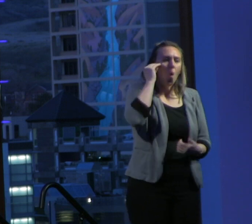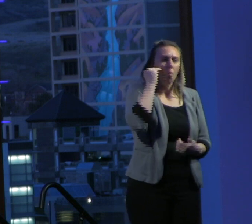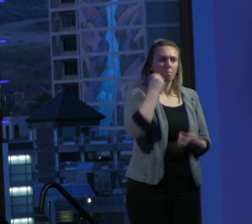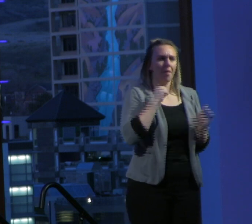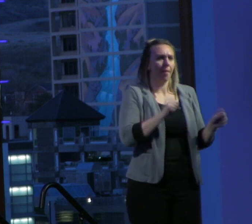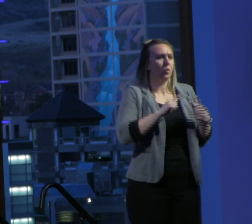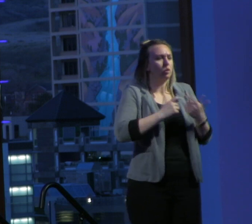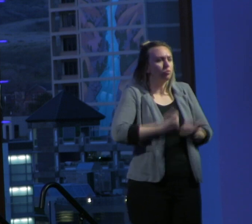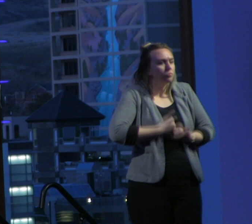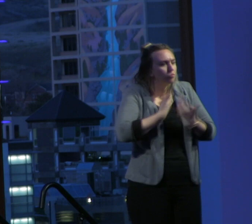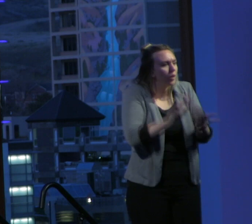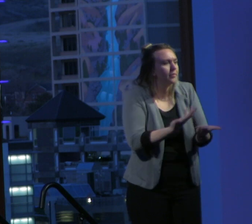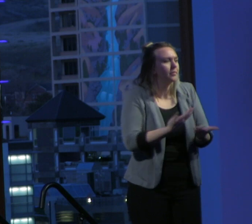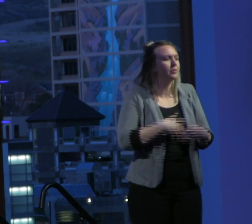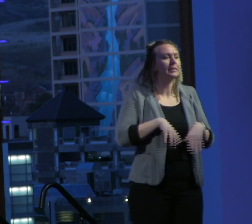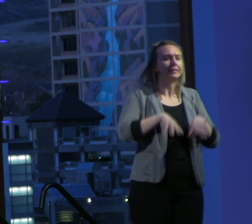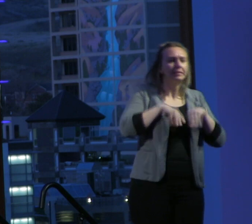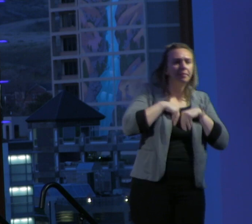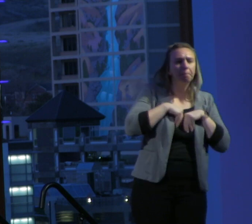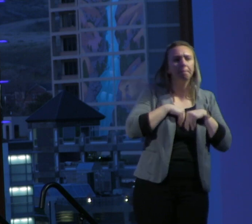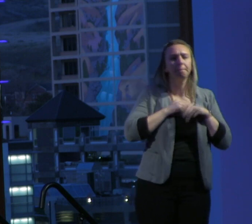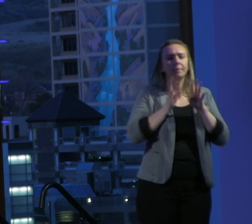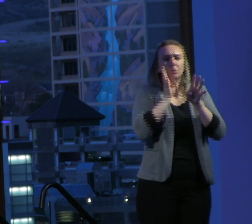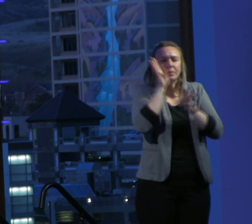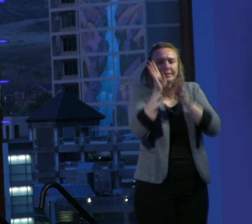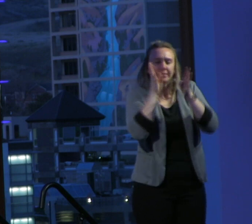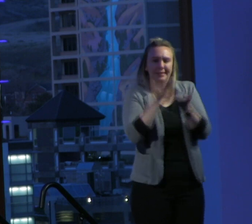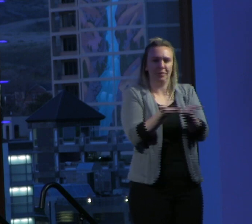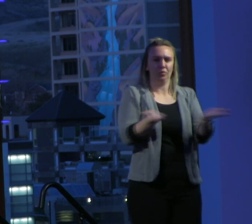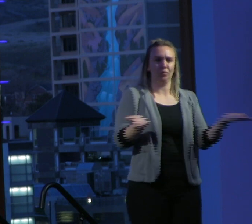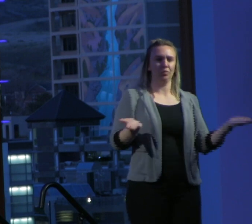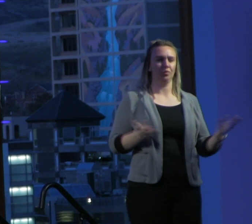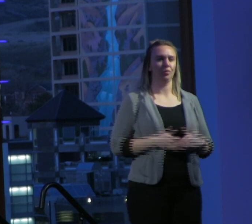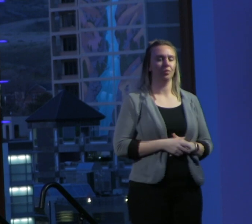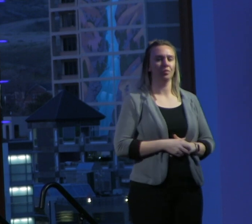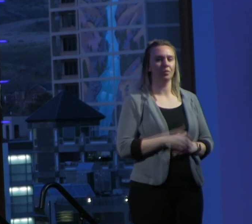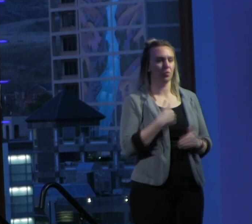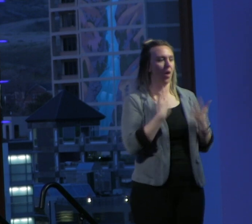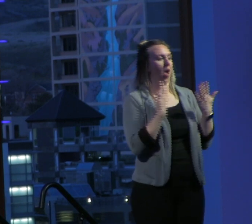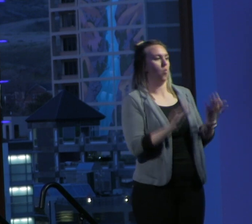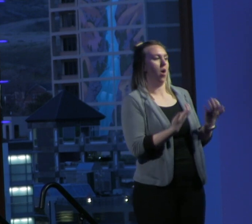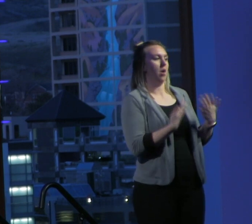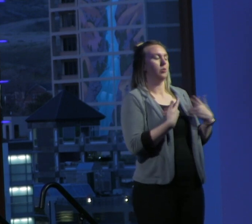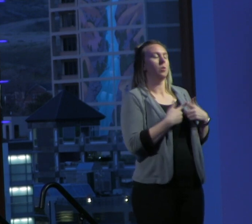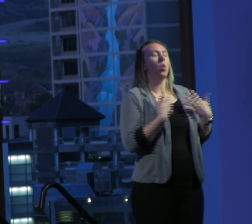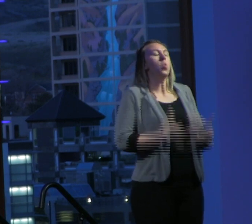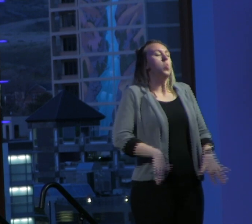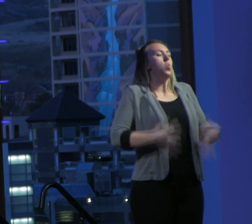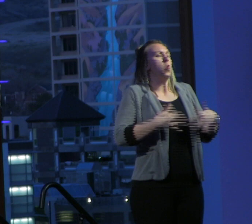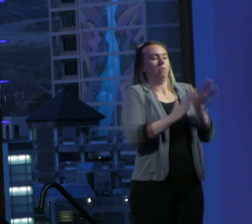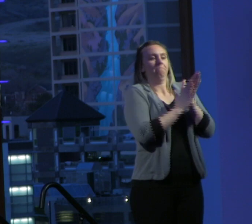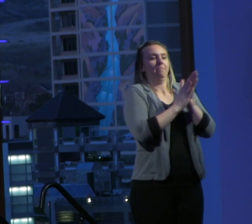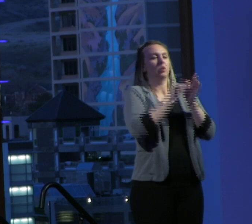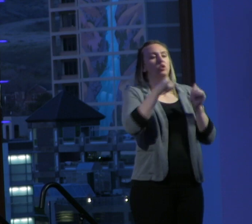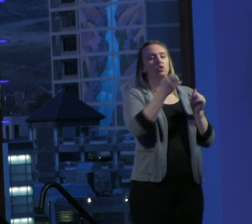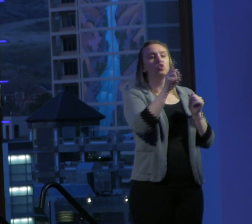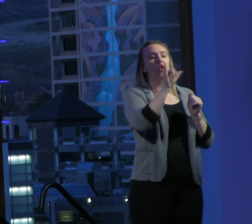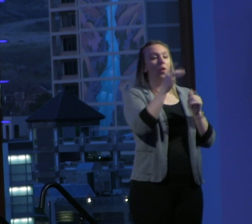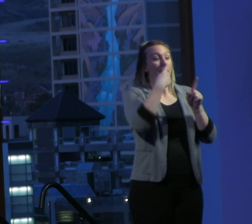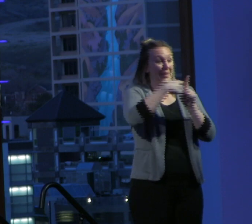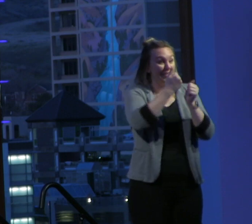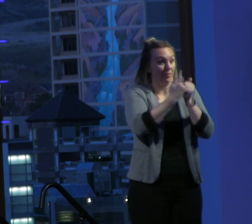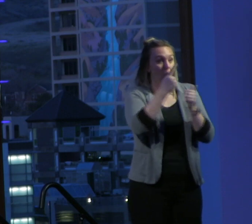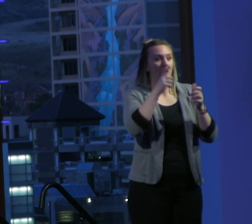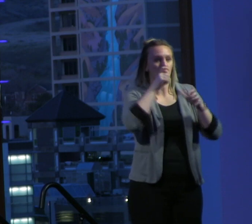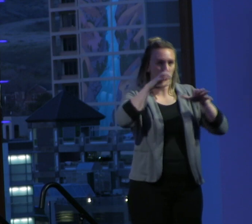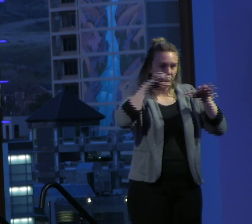expression and acceptance and creativity. So I really want to give a big hand to Jodi and everyone else that